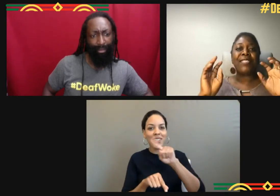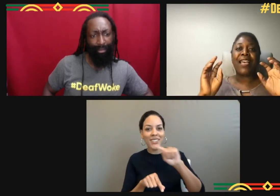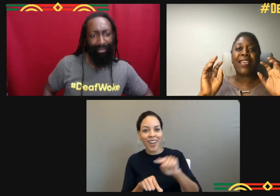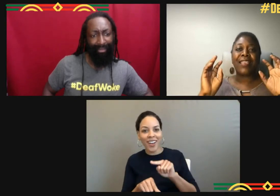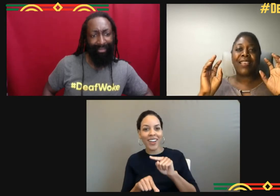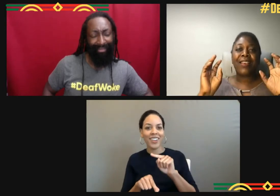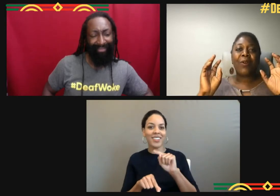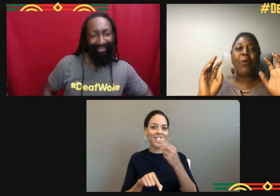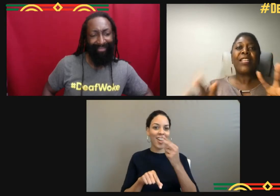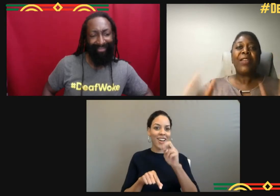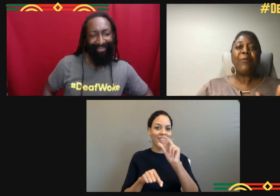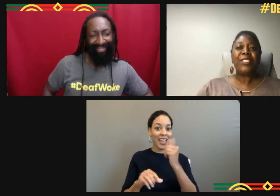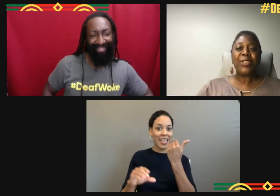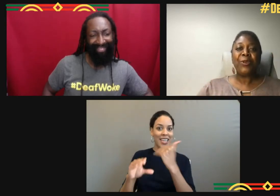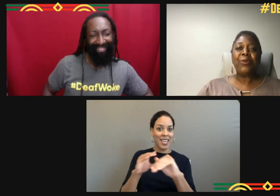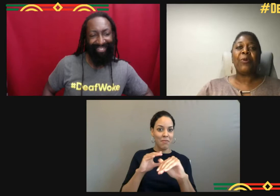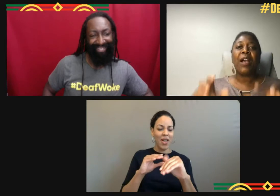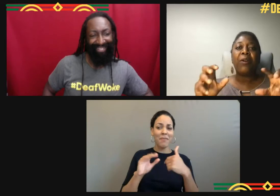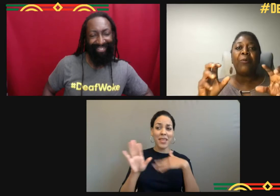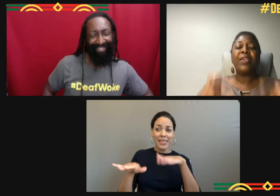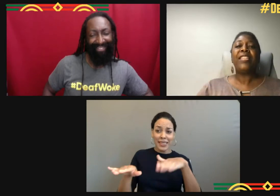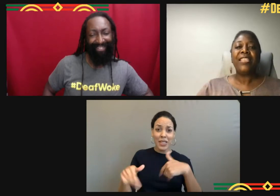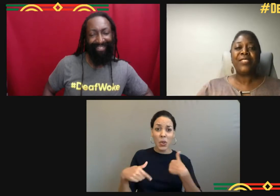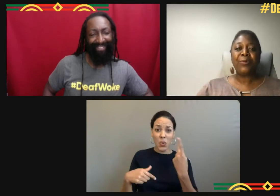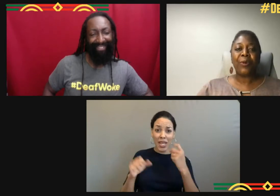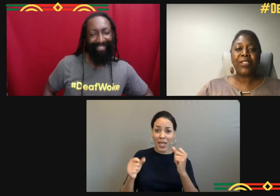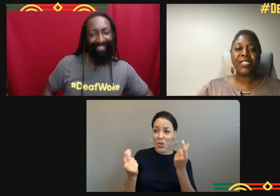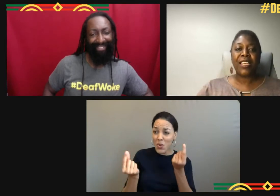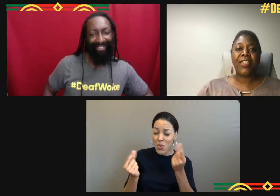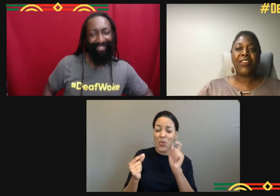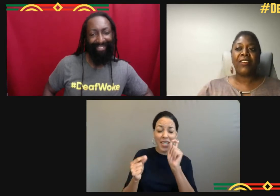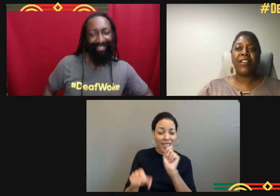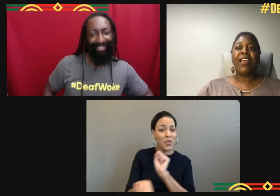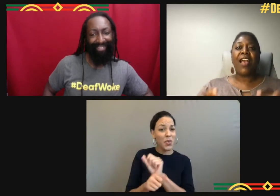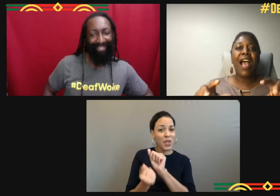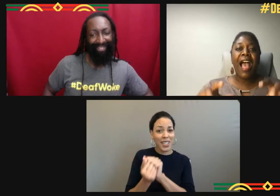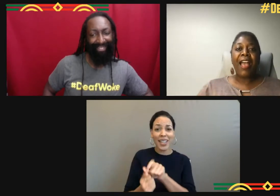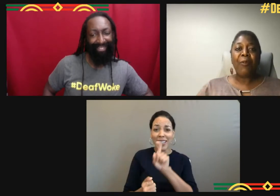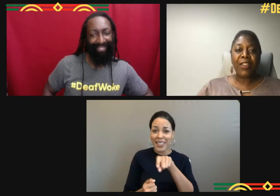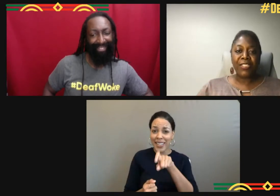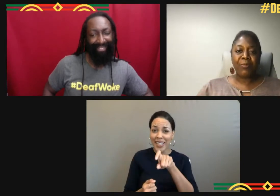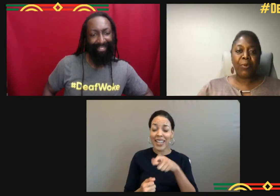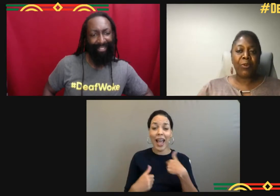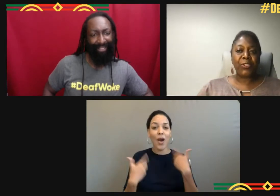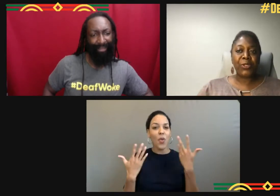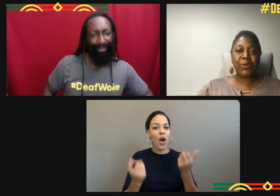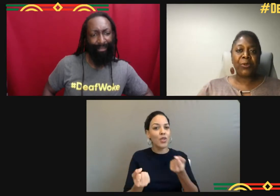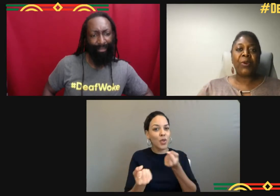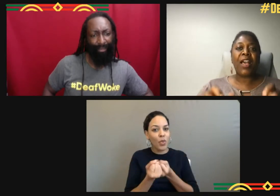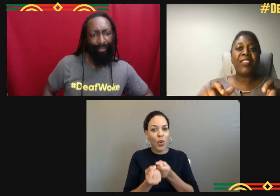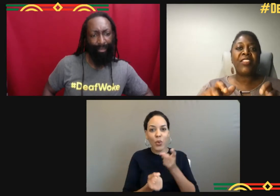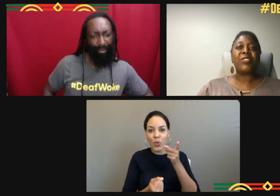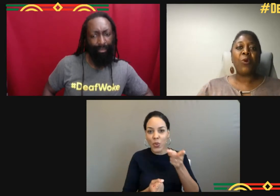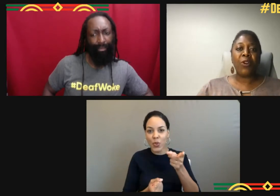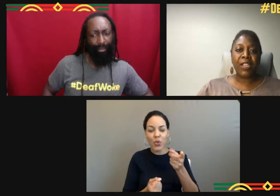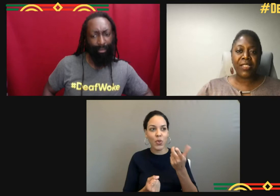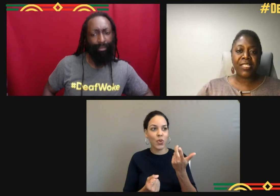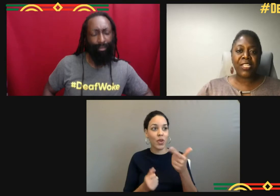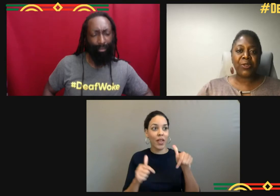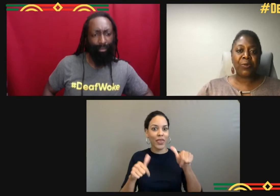and I was like, what can we do? We need to work together. I want to support you.